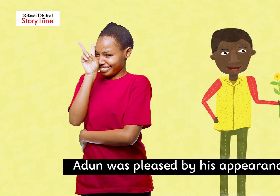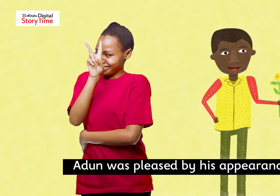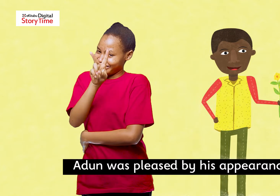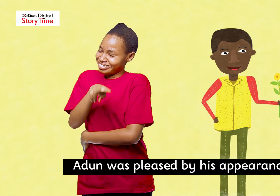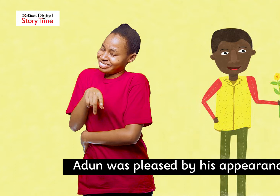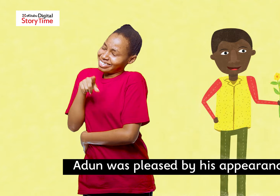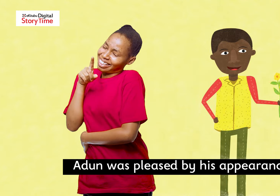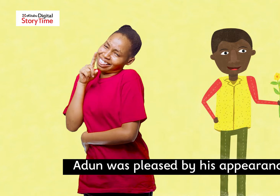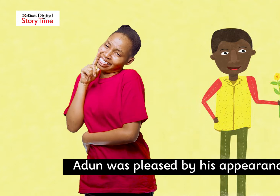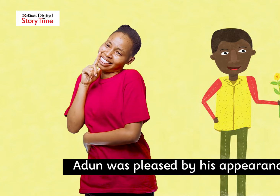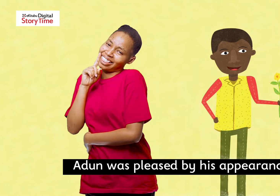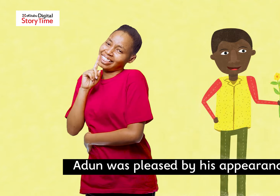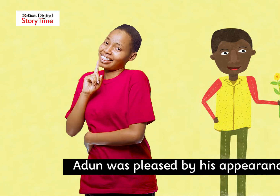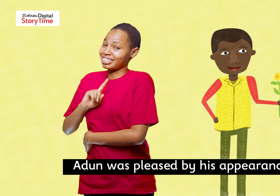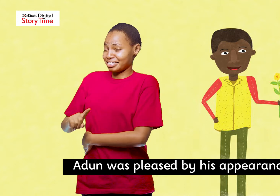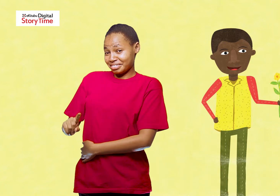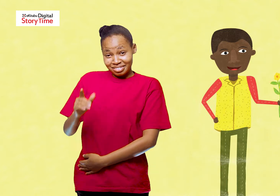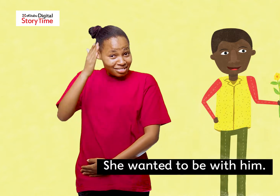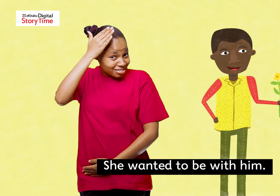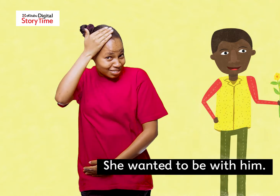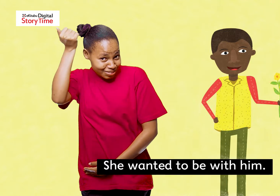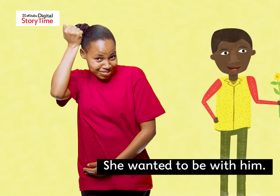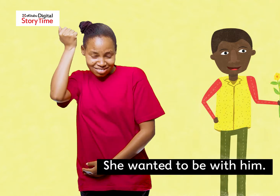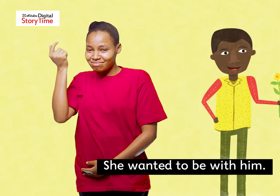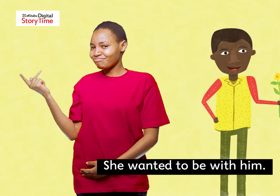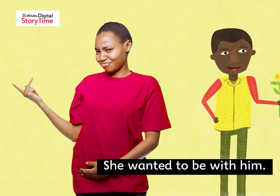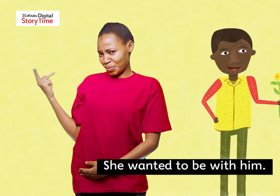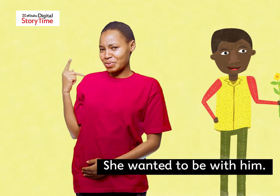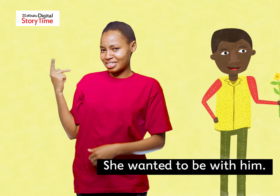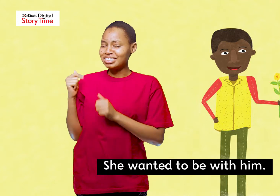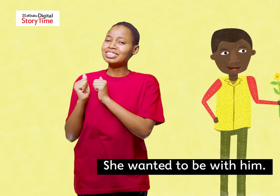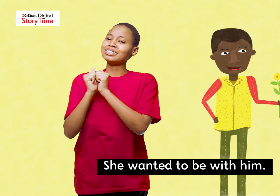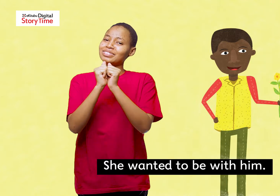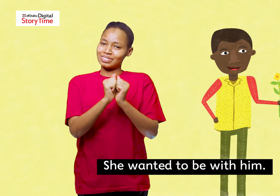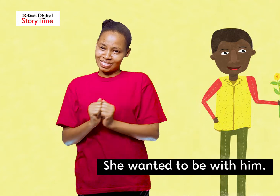Adon was pleased by his appearance. She wanted to be with him.